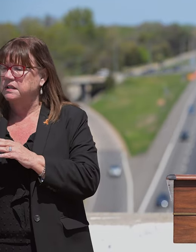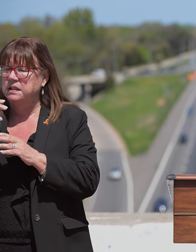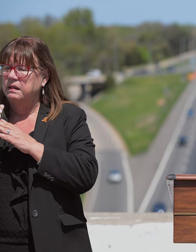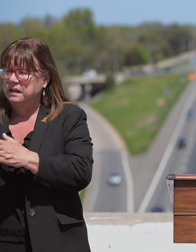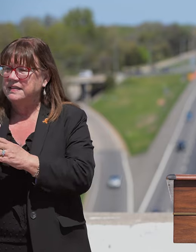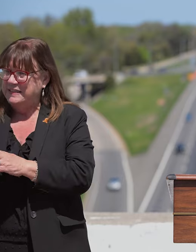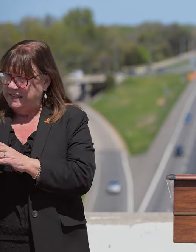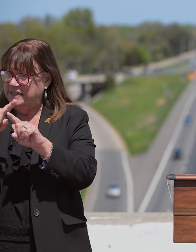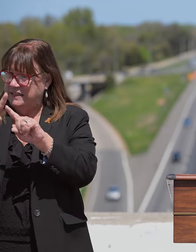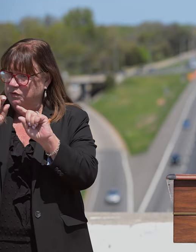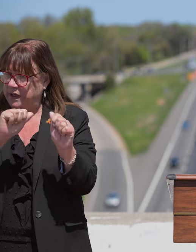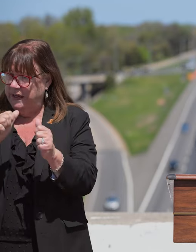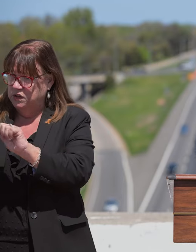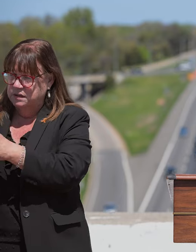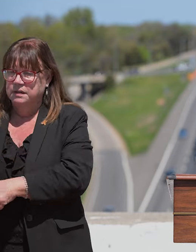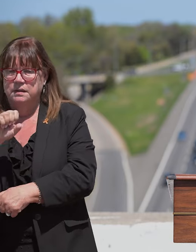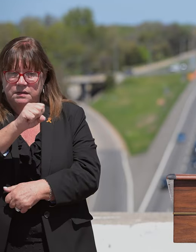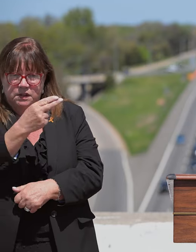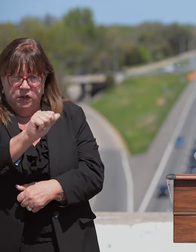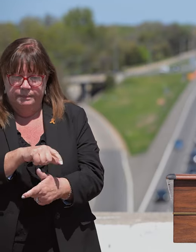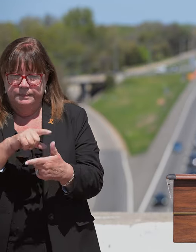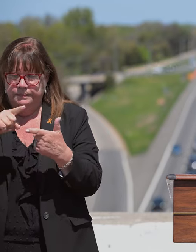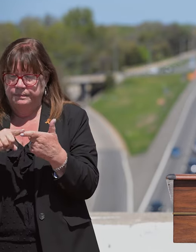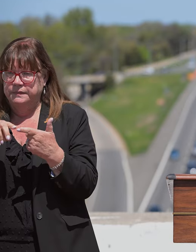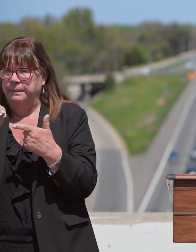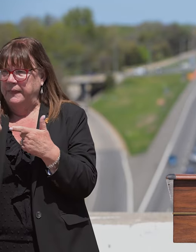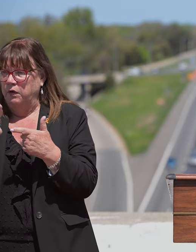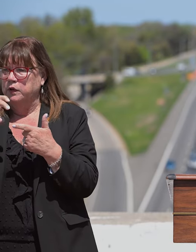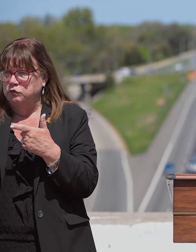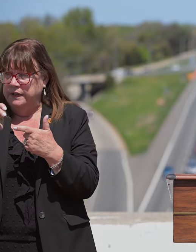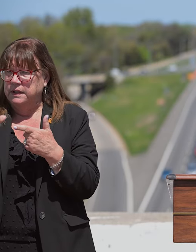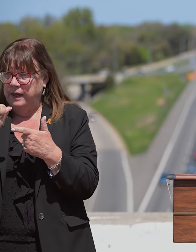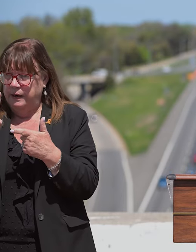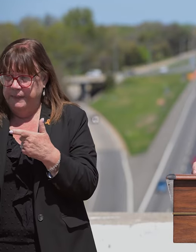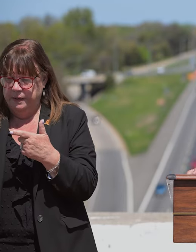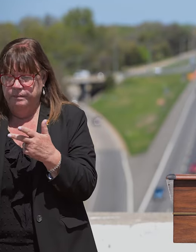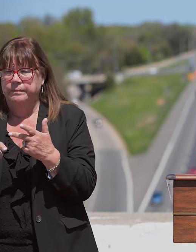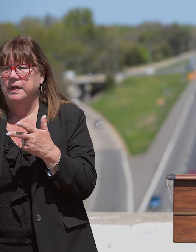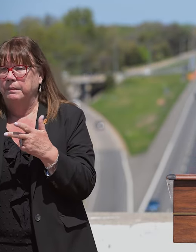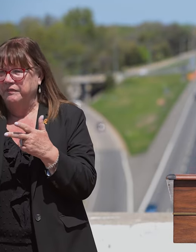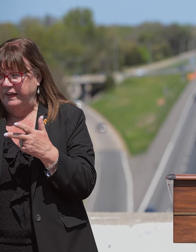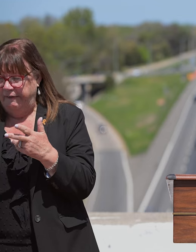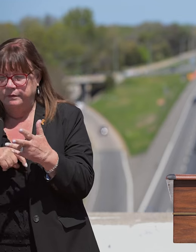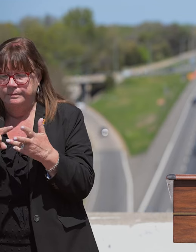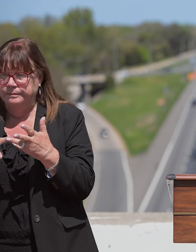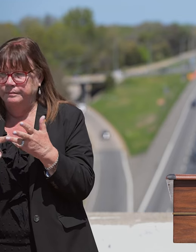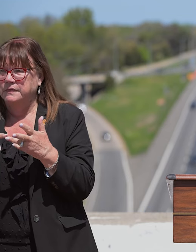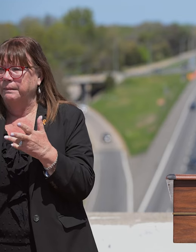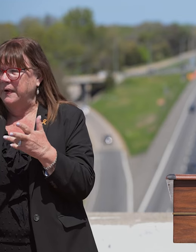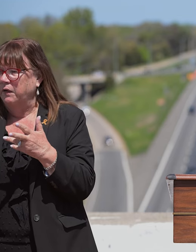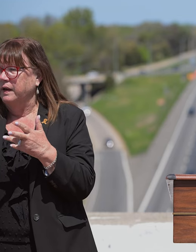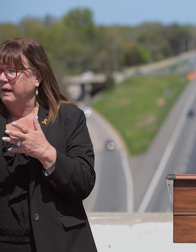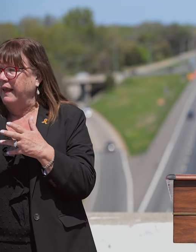six agencies, the State Highway Administration, Maryland Transit Administration, the Motor Vehicle Administration,